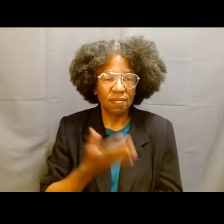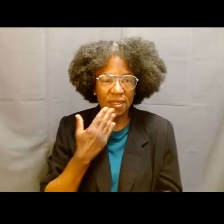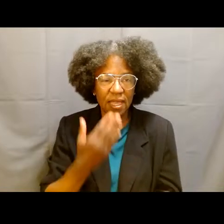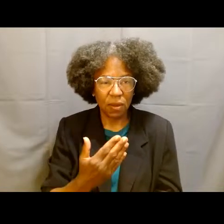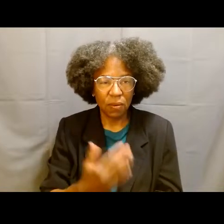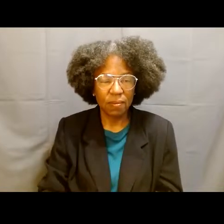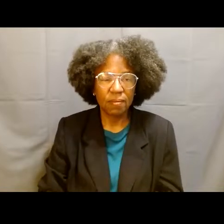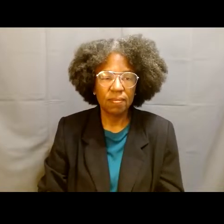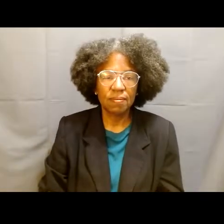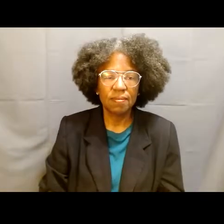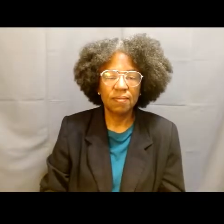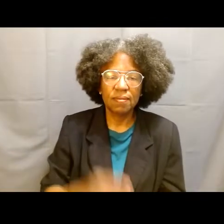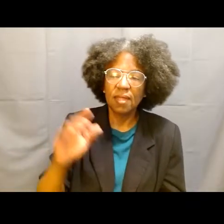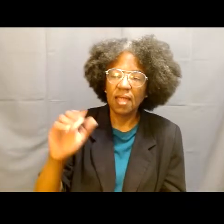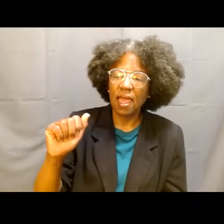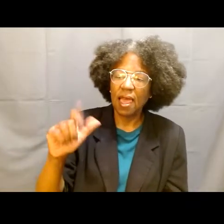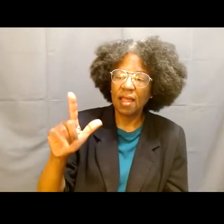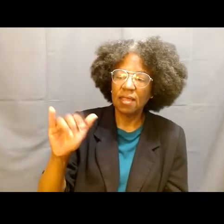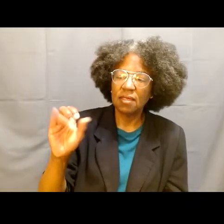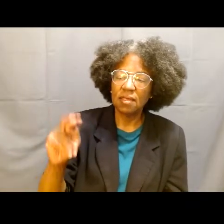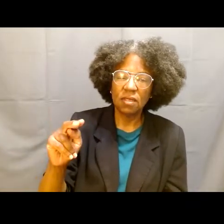Allison Rosen.